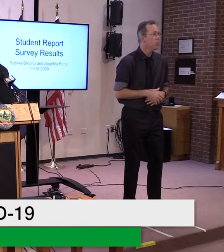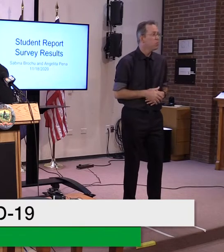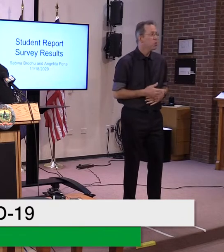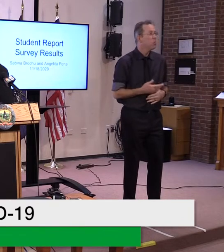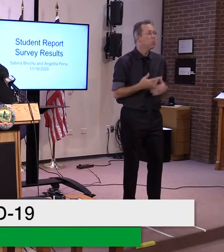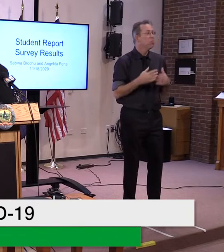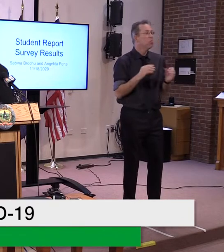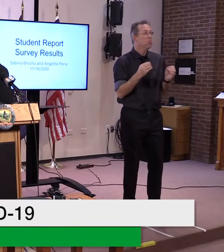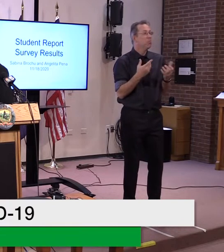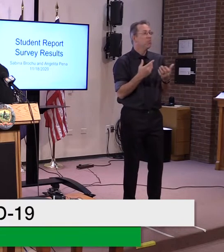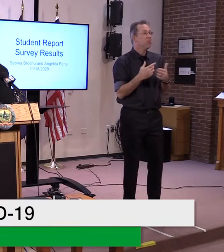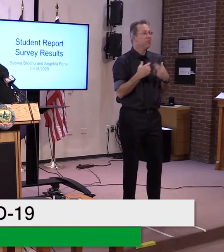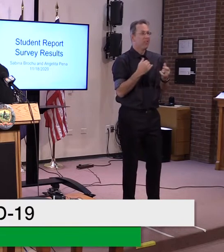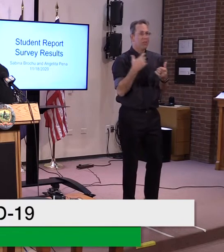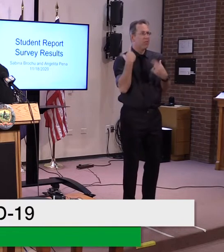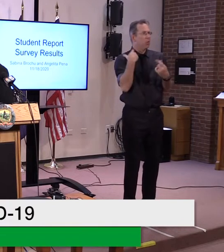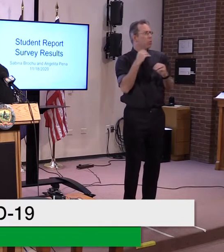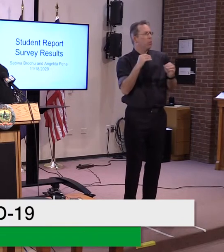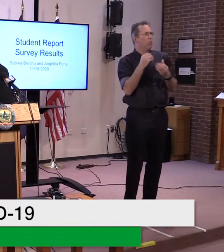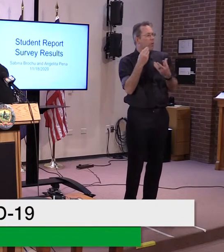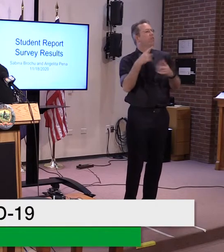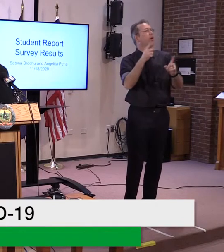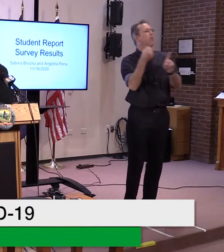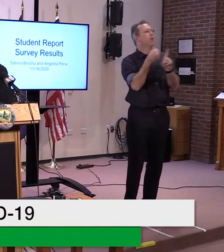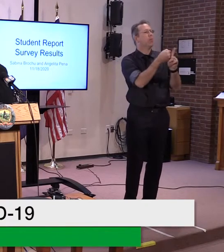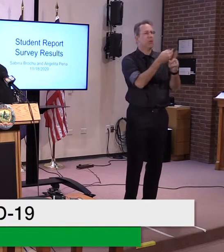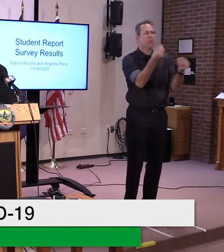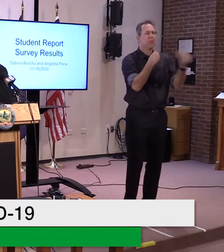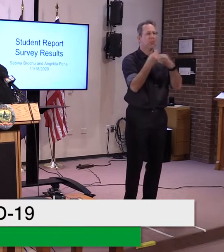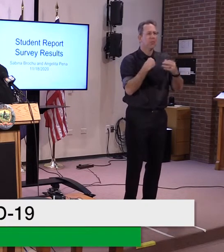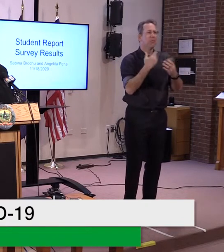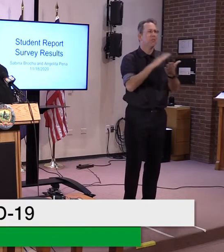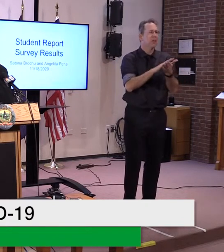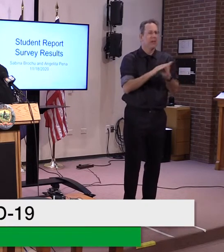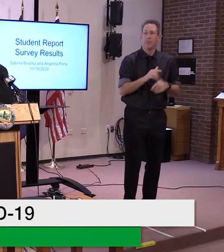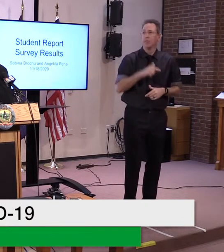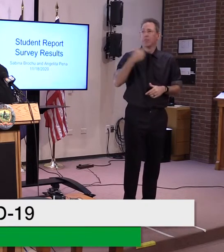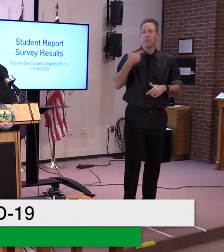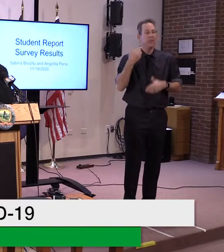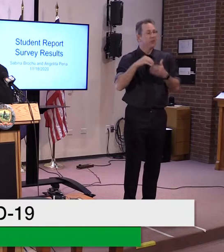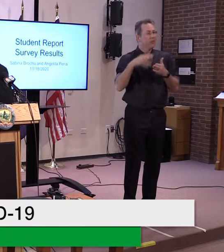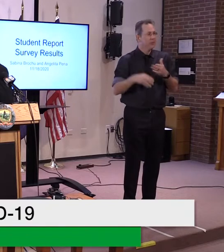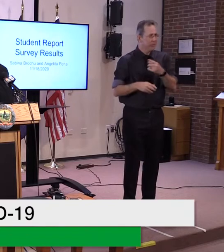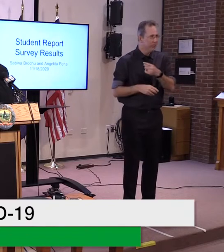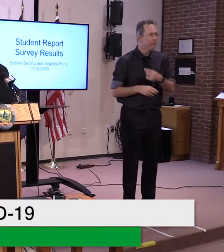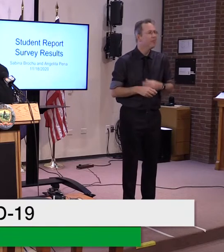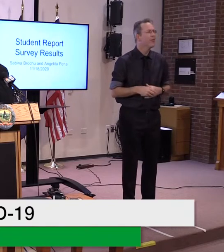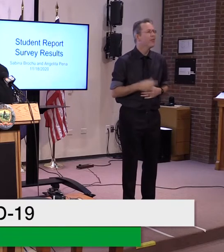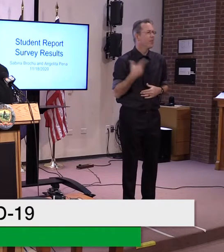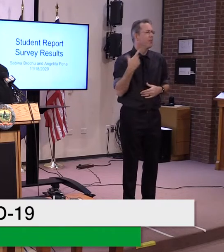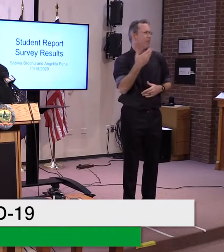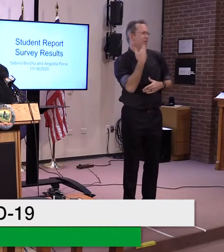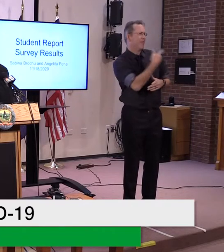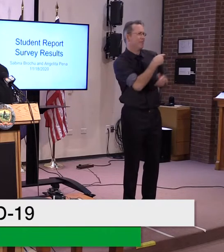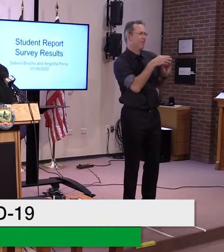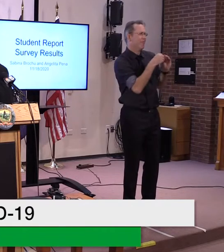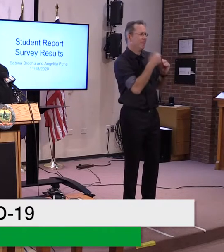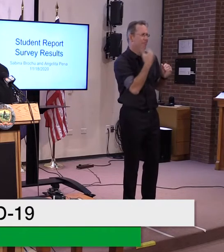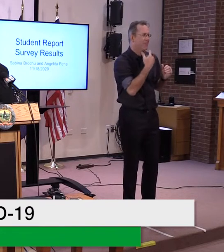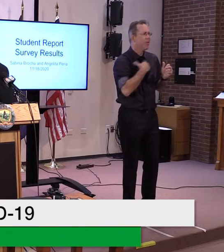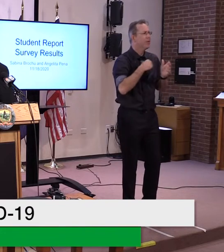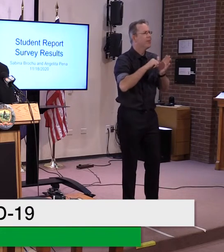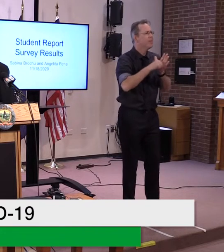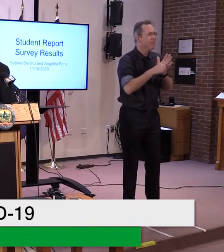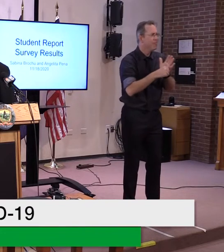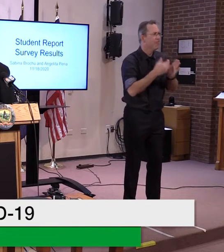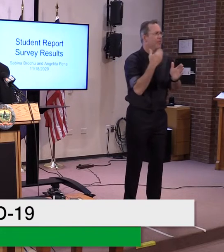amelia yeah really reiterating what being said we gathered a lot